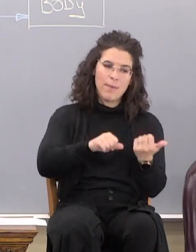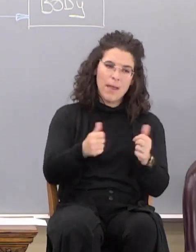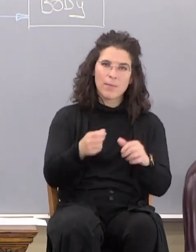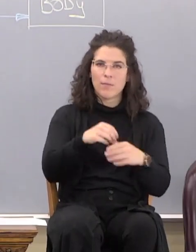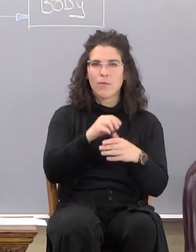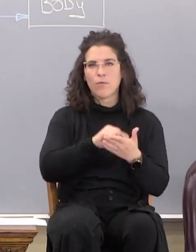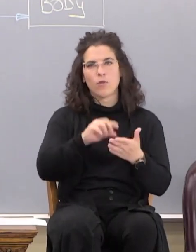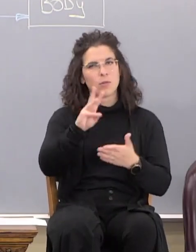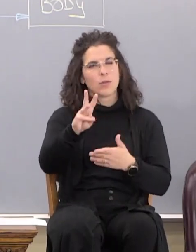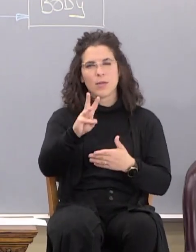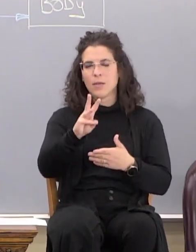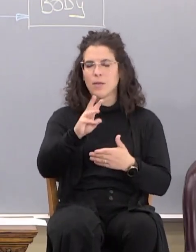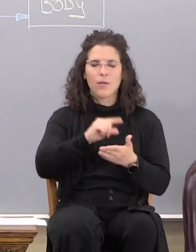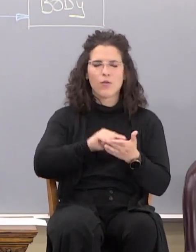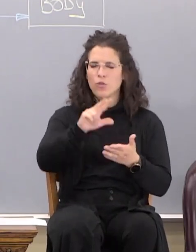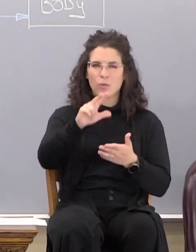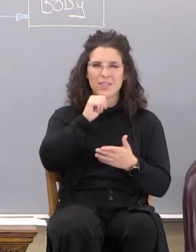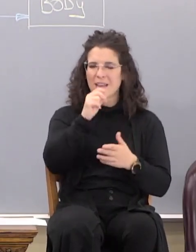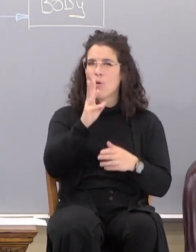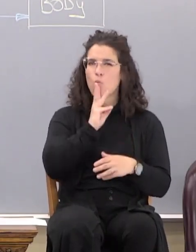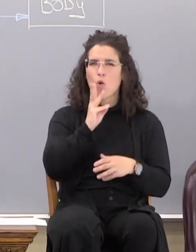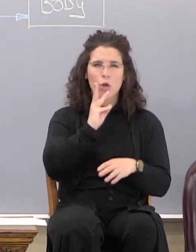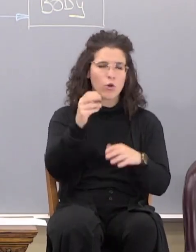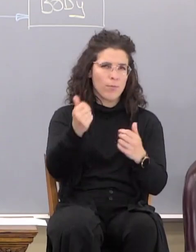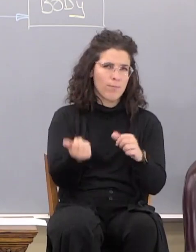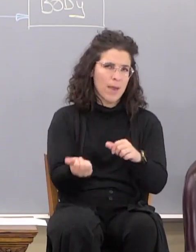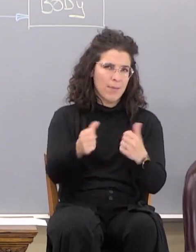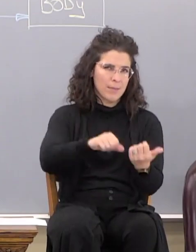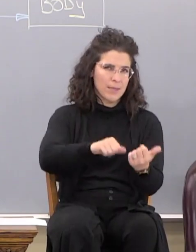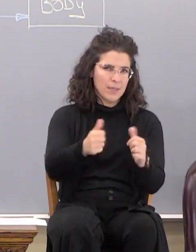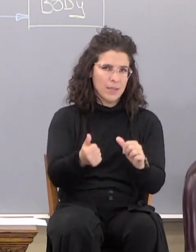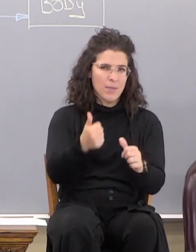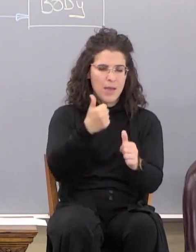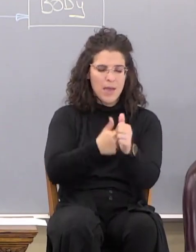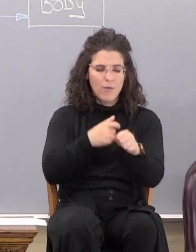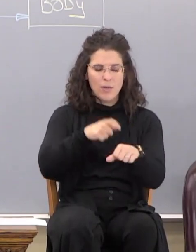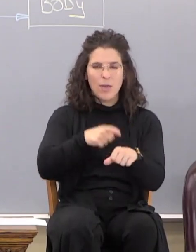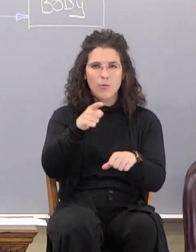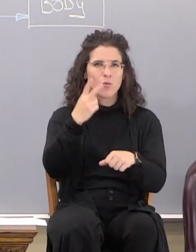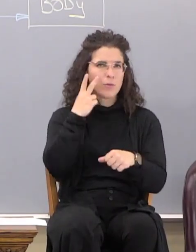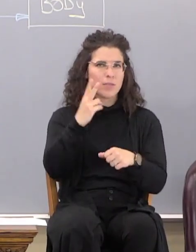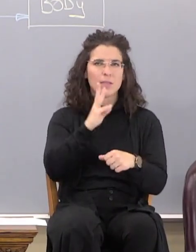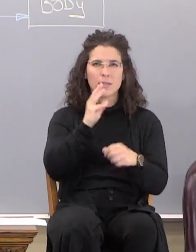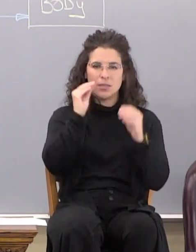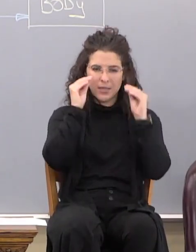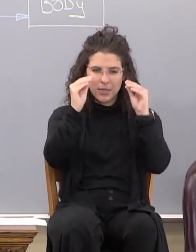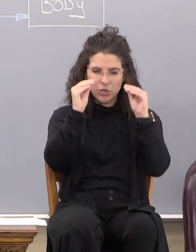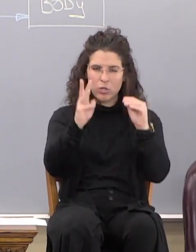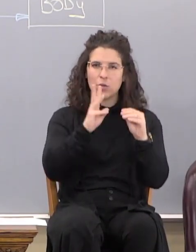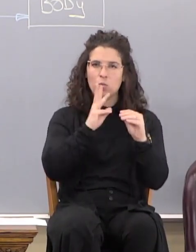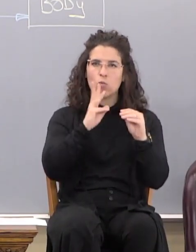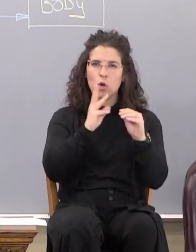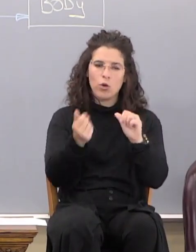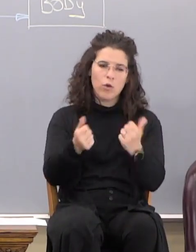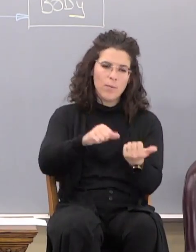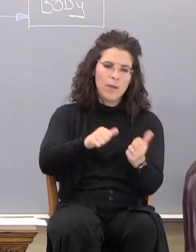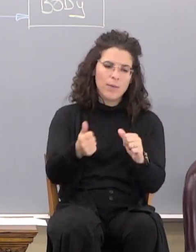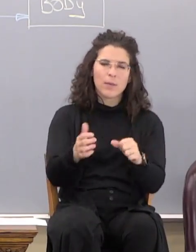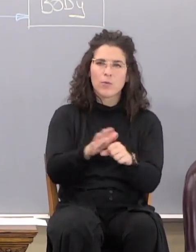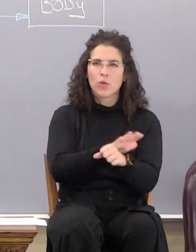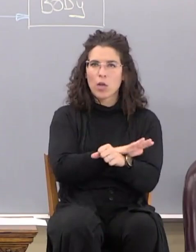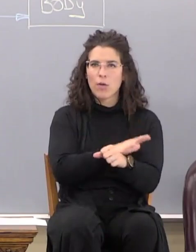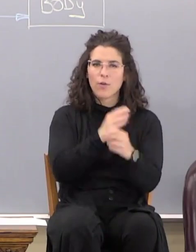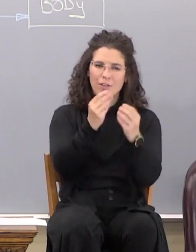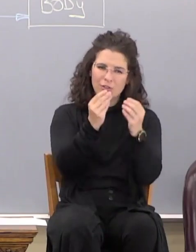6 in verse 3 is not water baptism. Every time you see someone teaching water baptism, they are hiding, they're covering up,